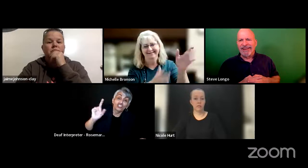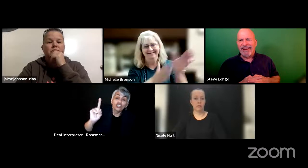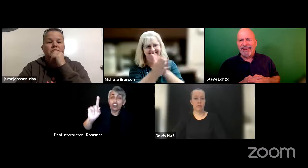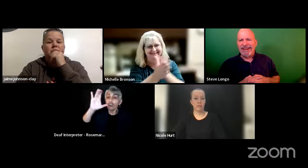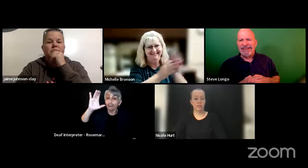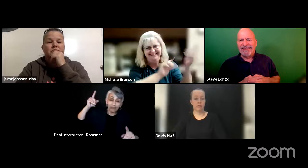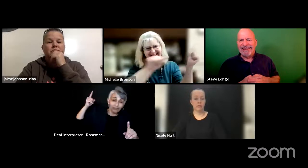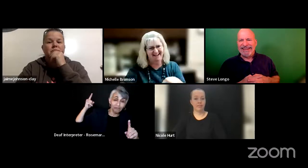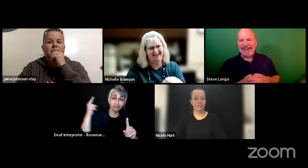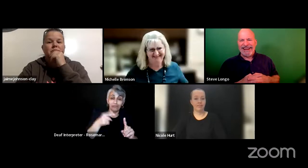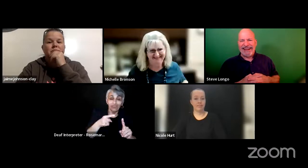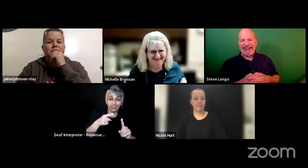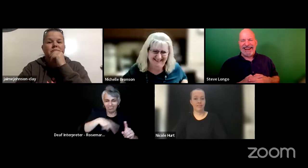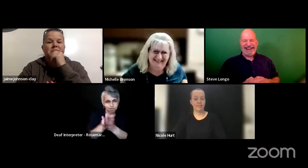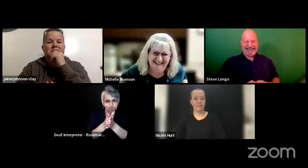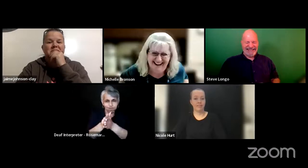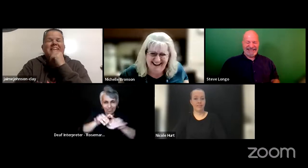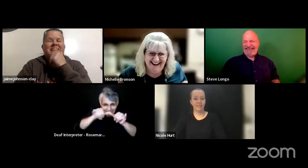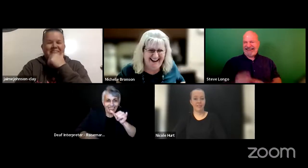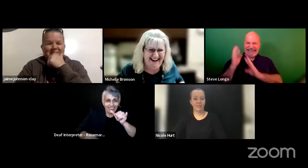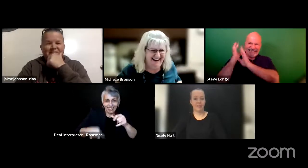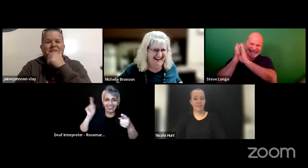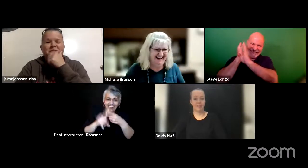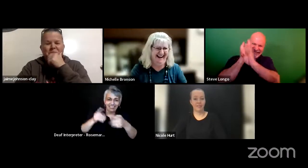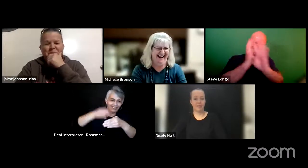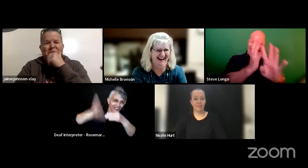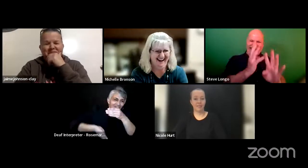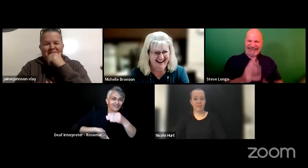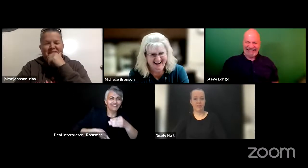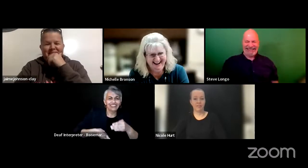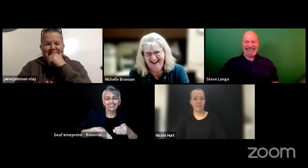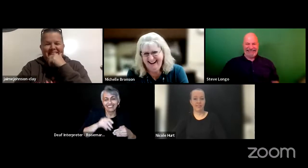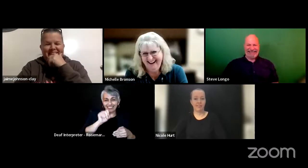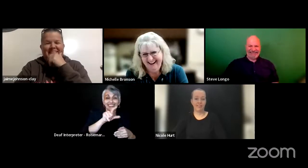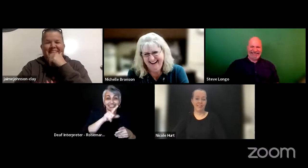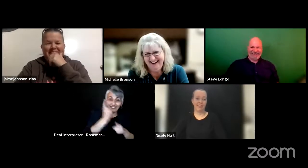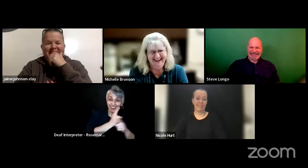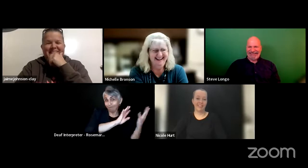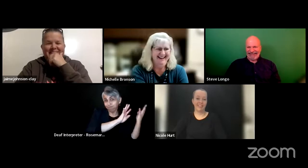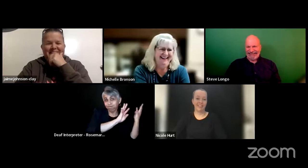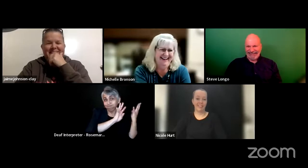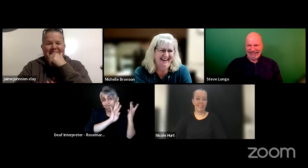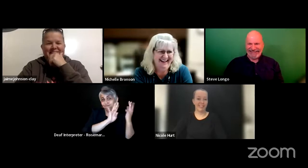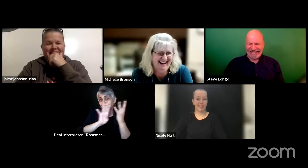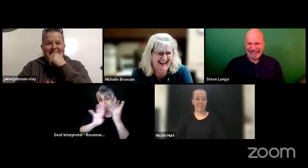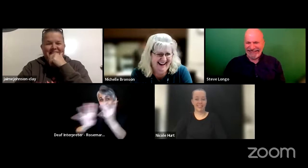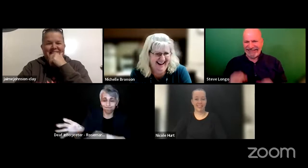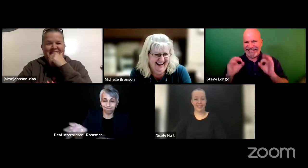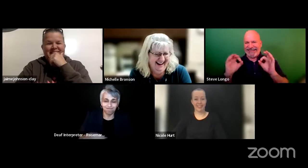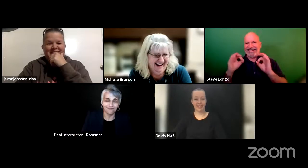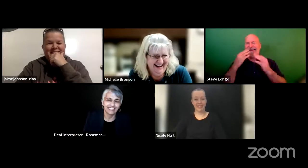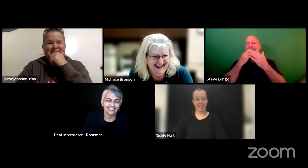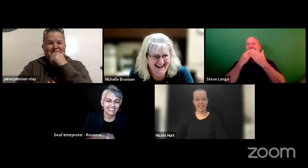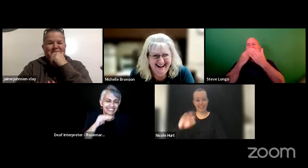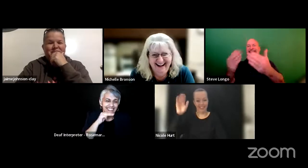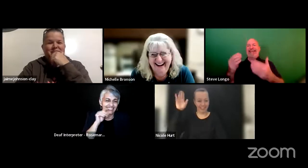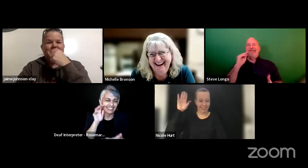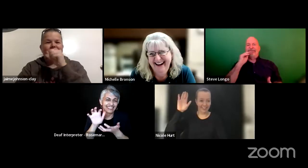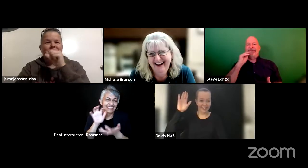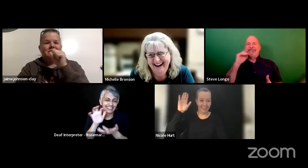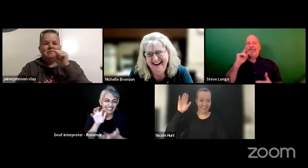entice them. If, you know, hey, you'll get 100 points if you come support this event. We'll have them lining up at the door.